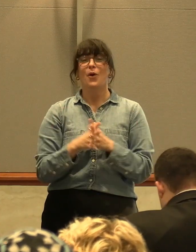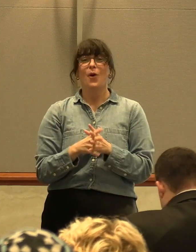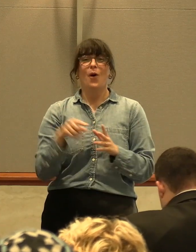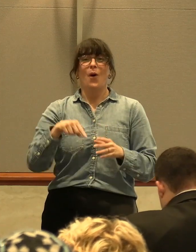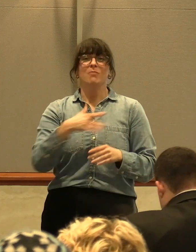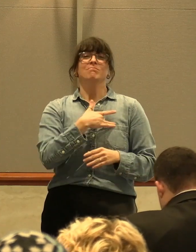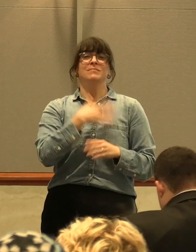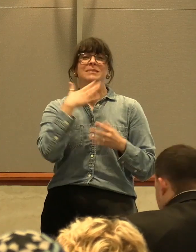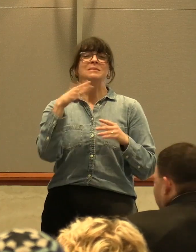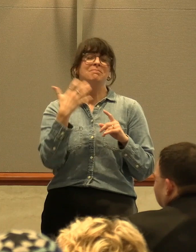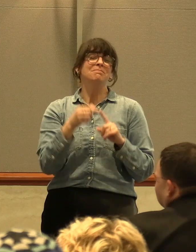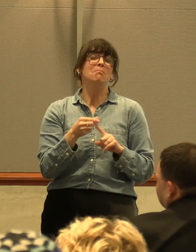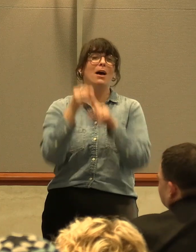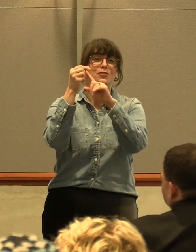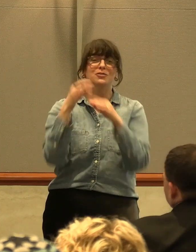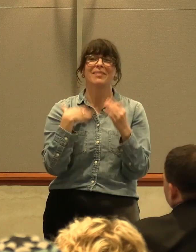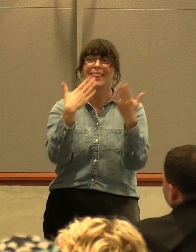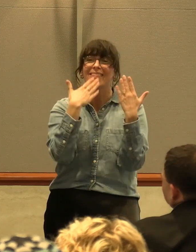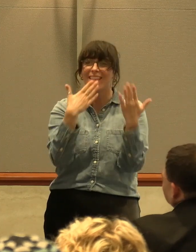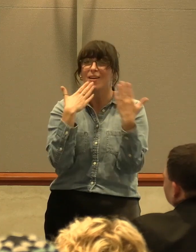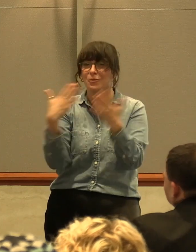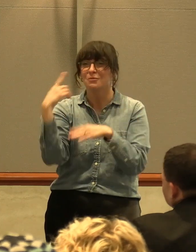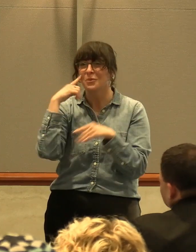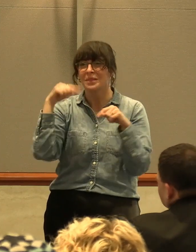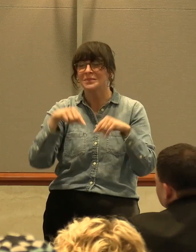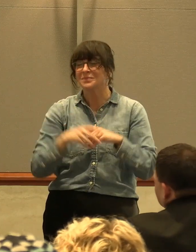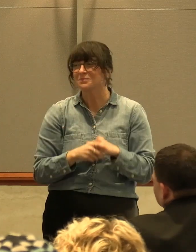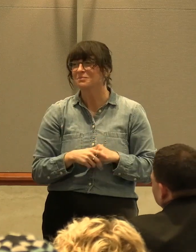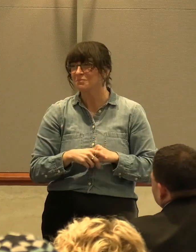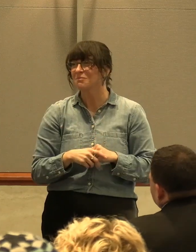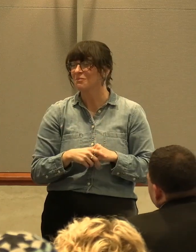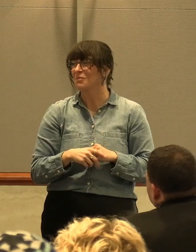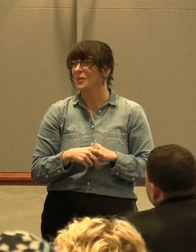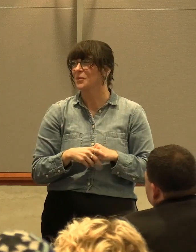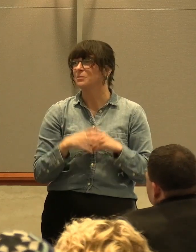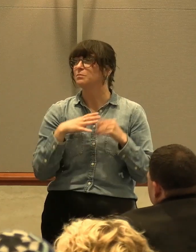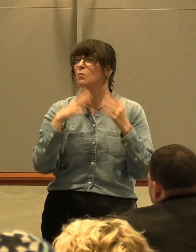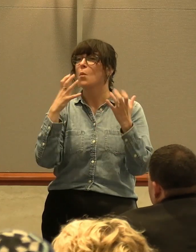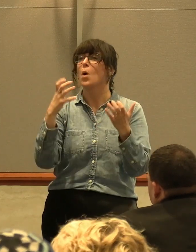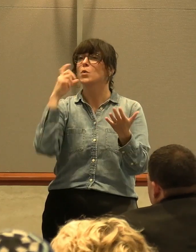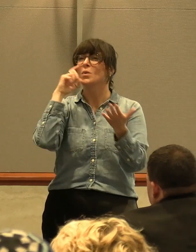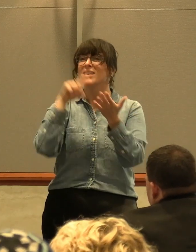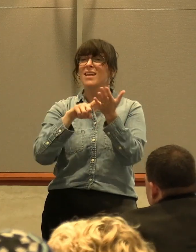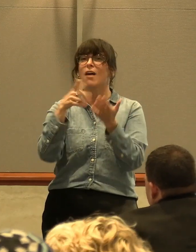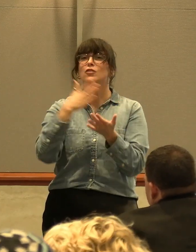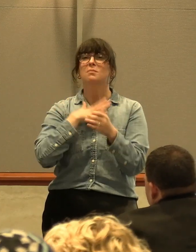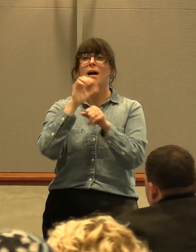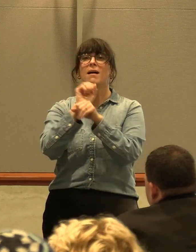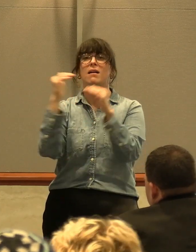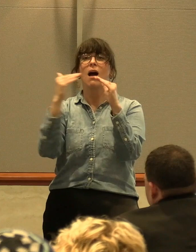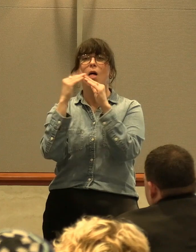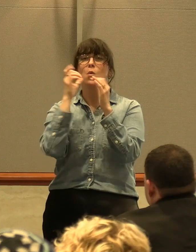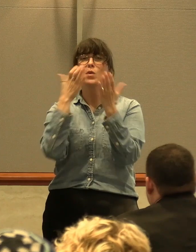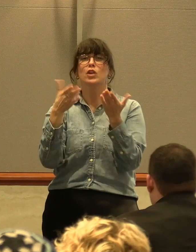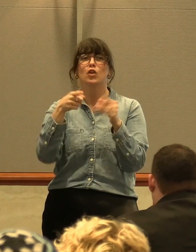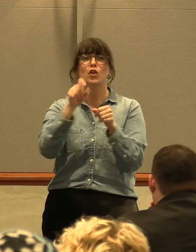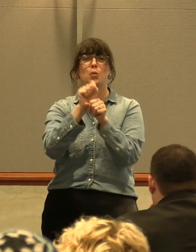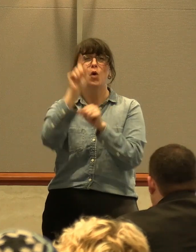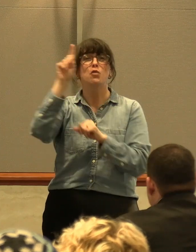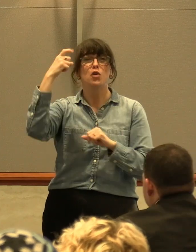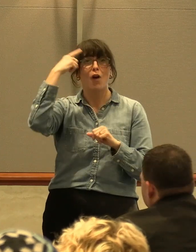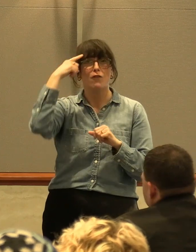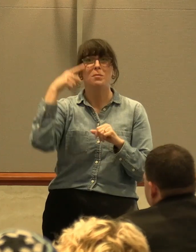is special, and I thank you very much for that. I want to acknowledge my colleagues that are here in government, because one of